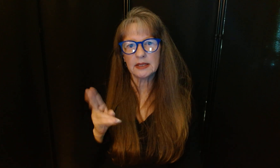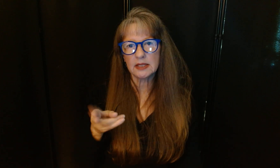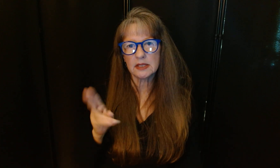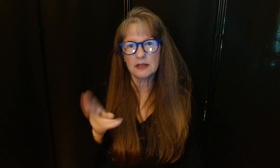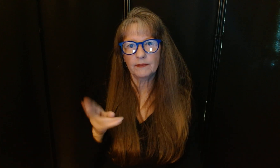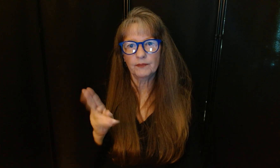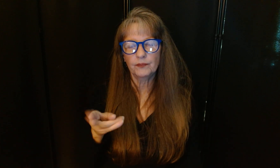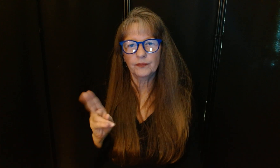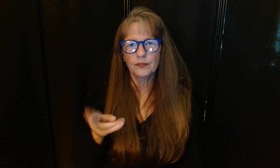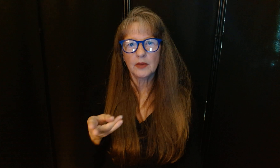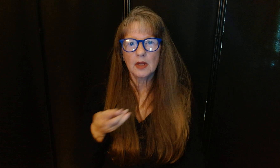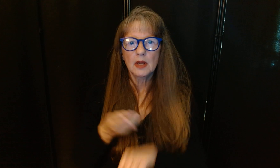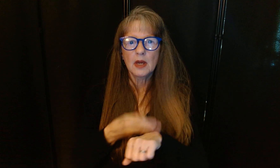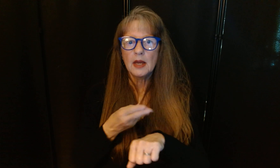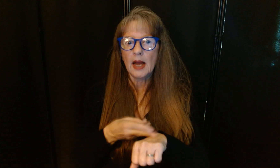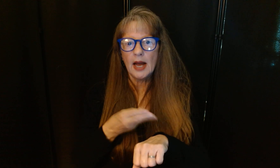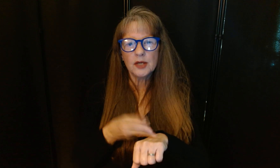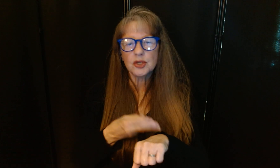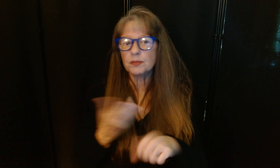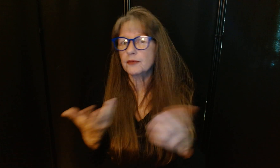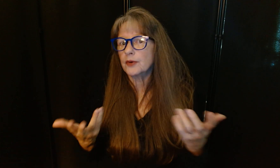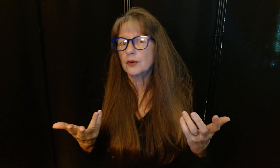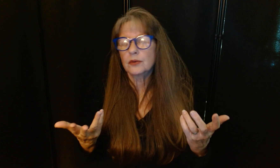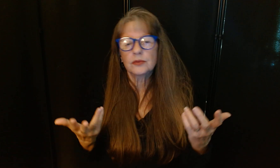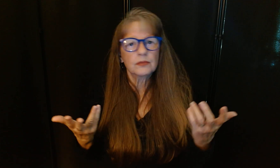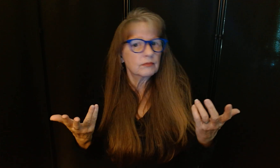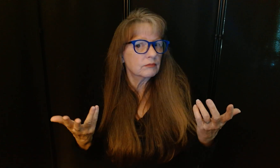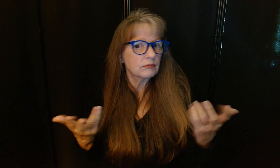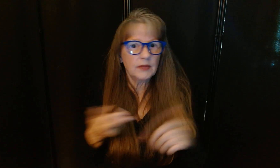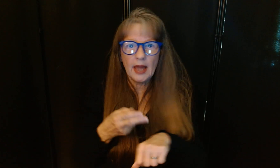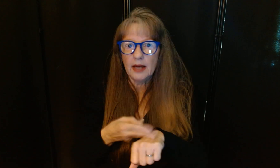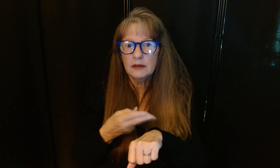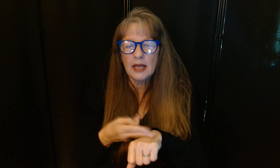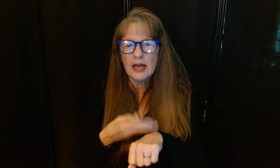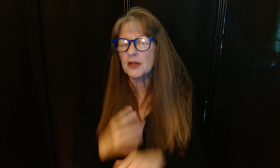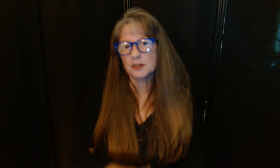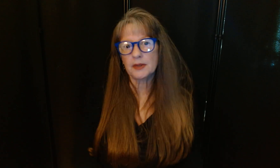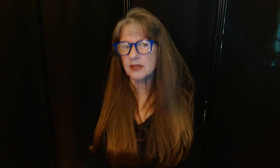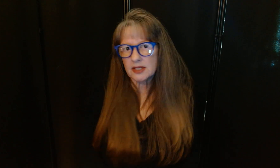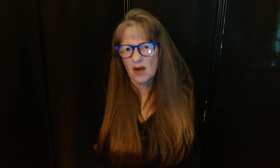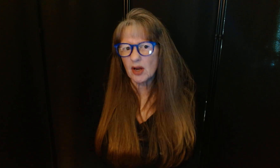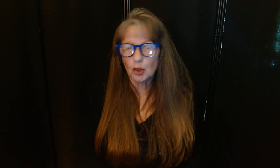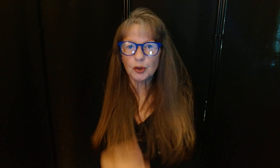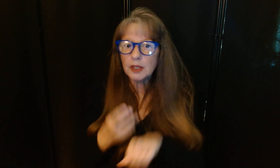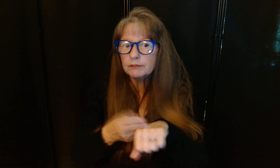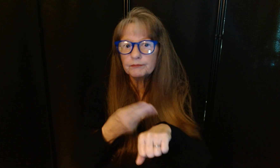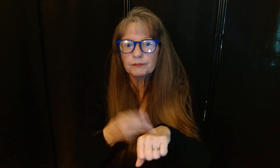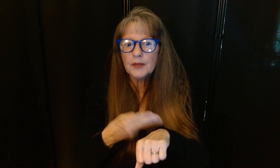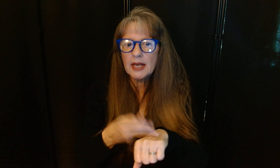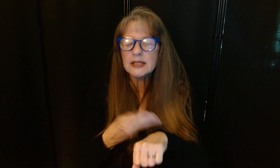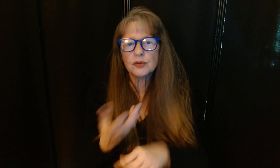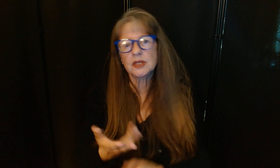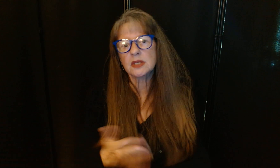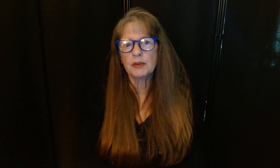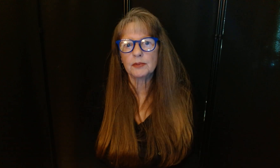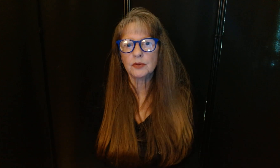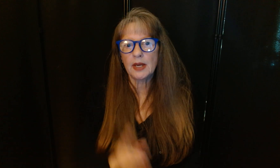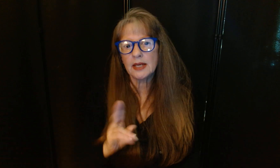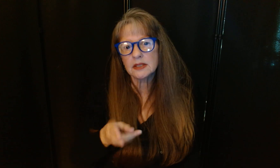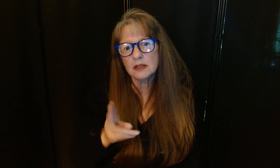this. I just prefer that, and I think it's because that's how I learned it. And I still see some people do that. I